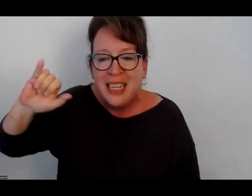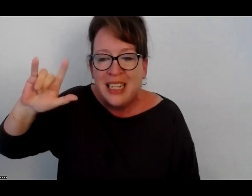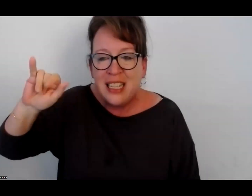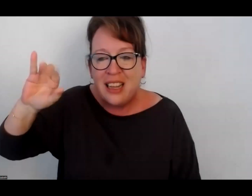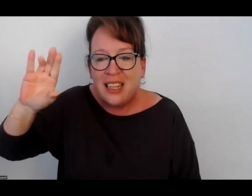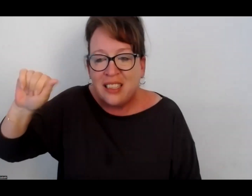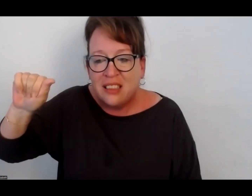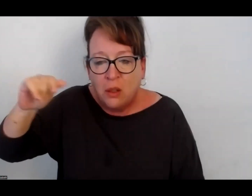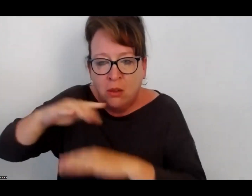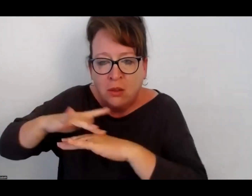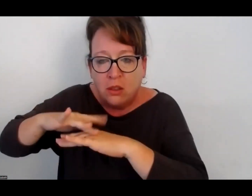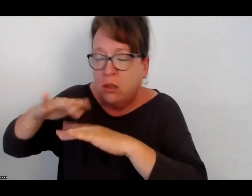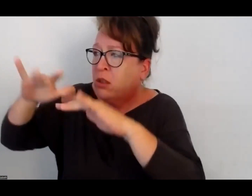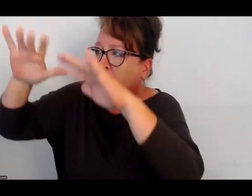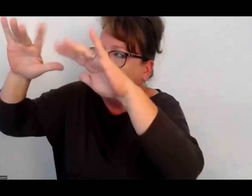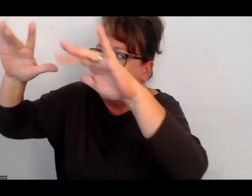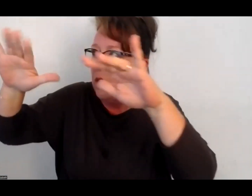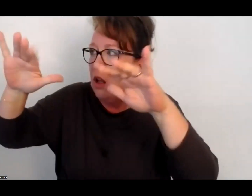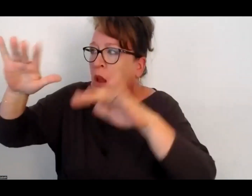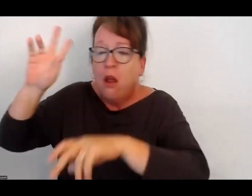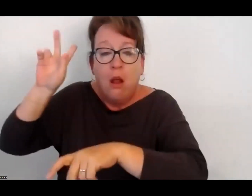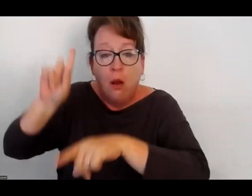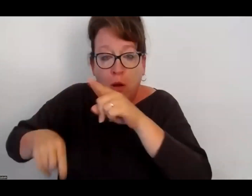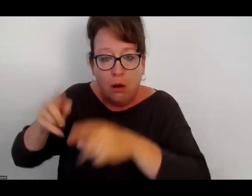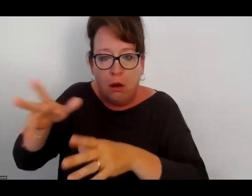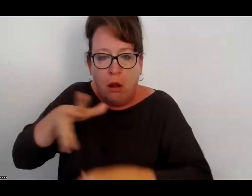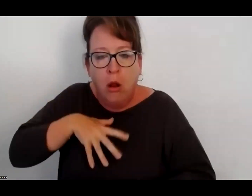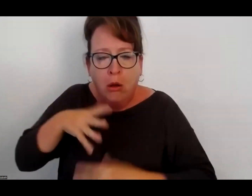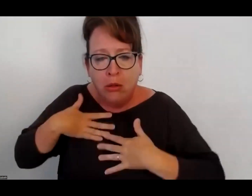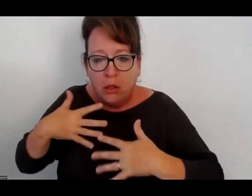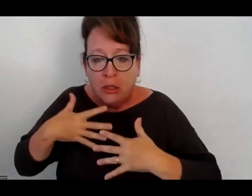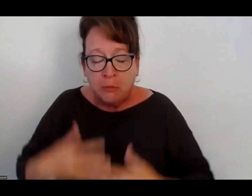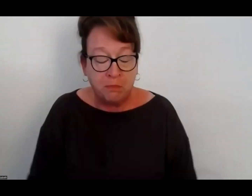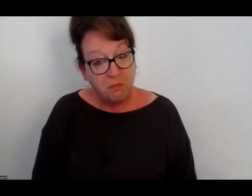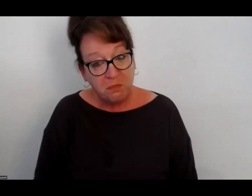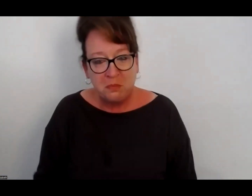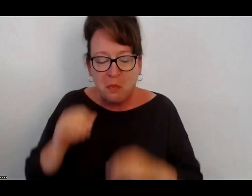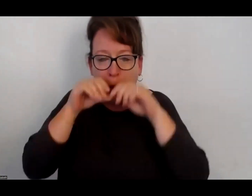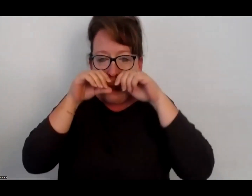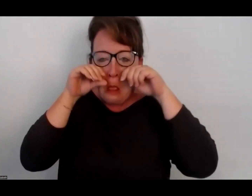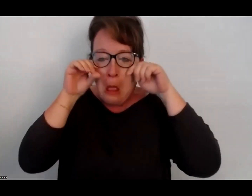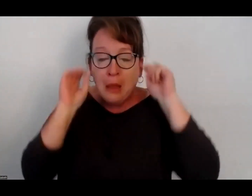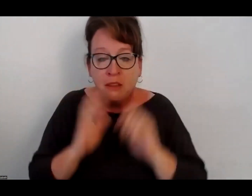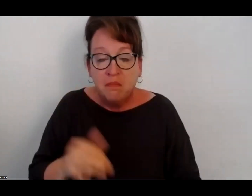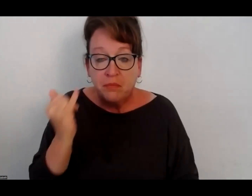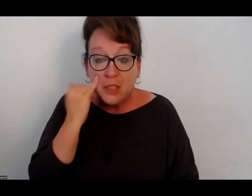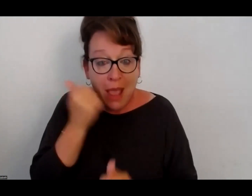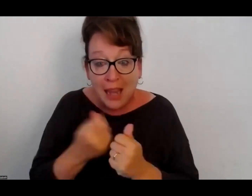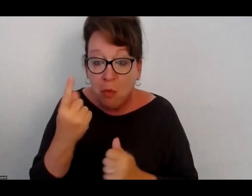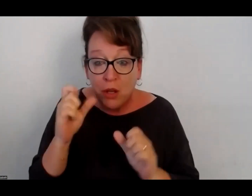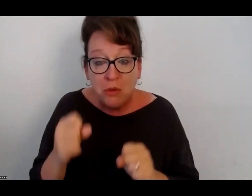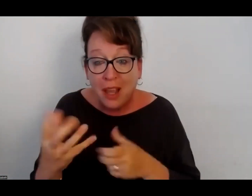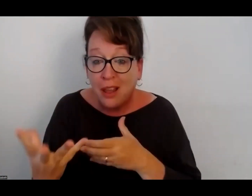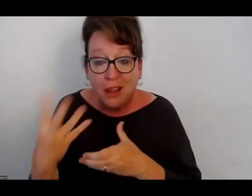cloud of dust on your window screens. So any way you can get to engage, I really don't know